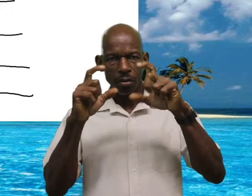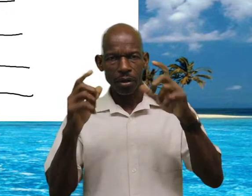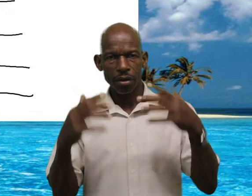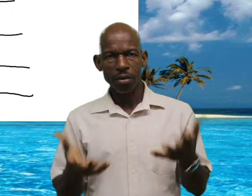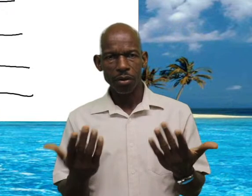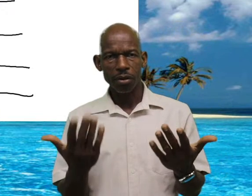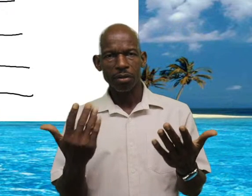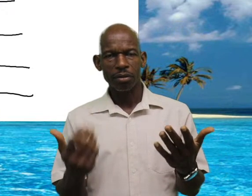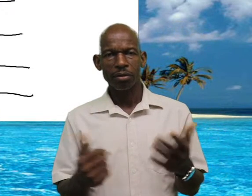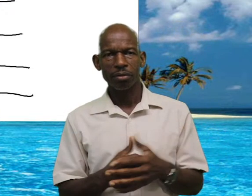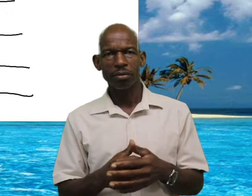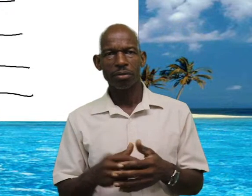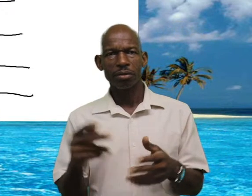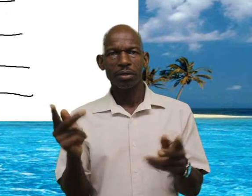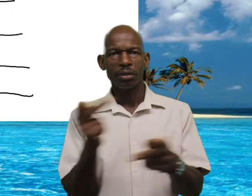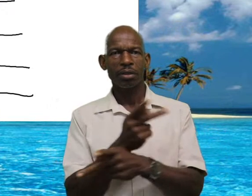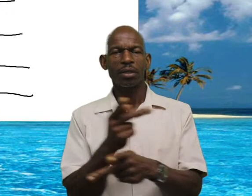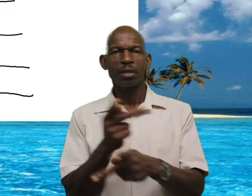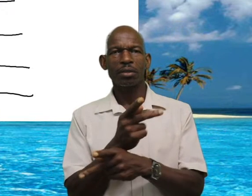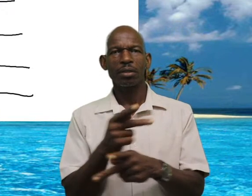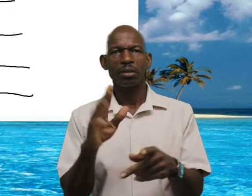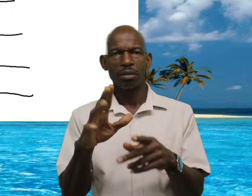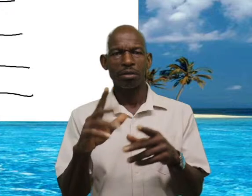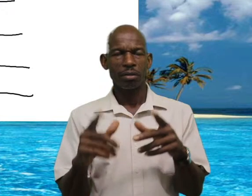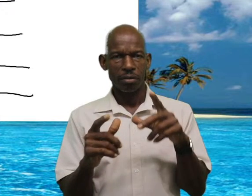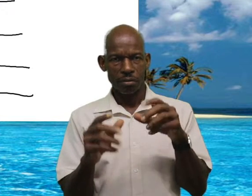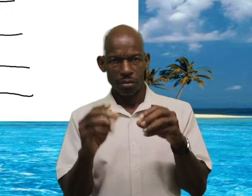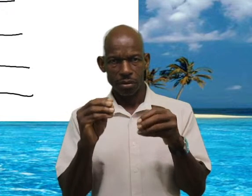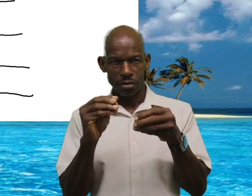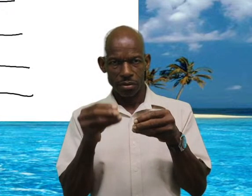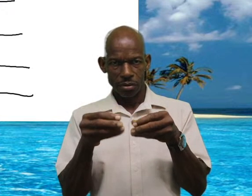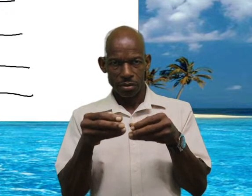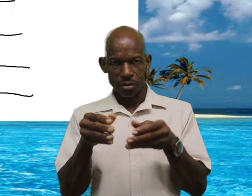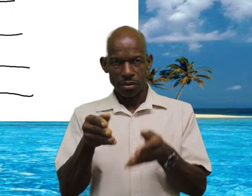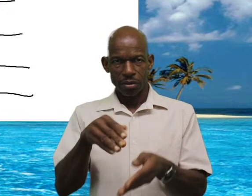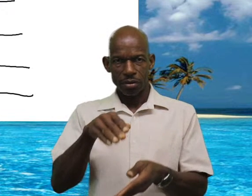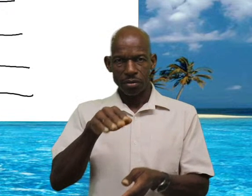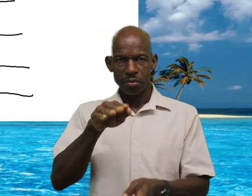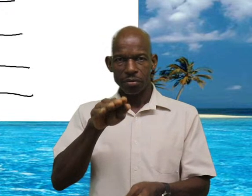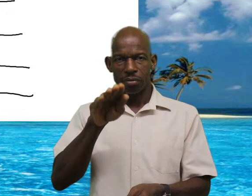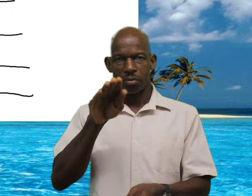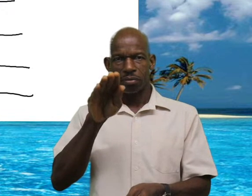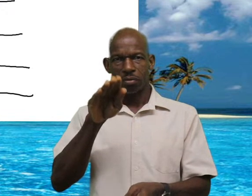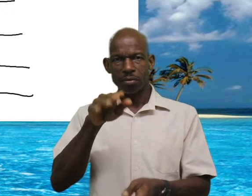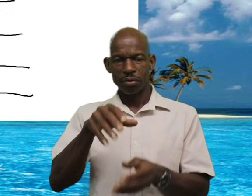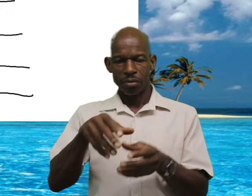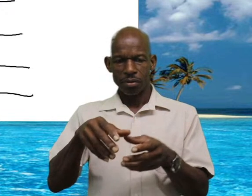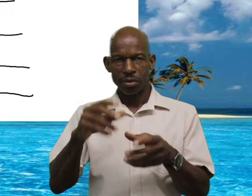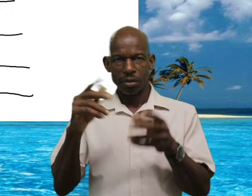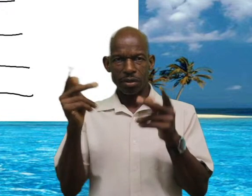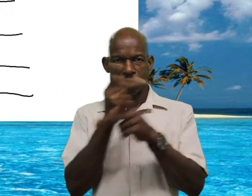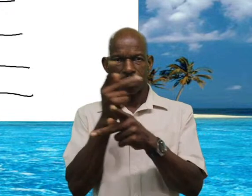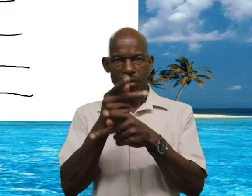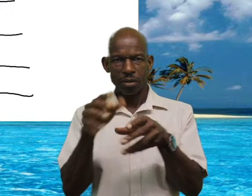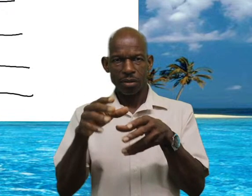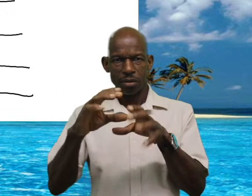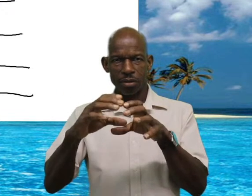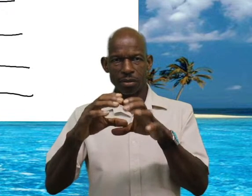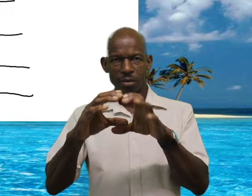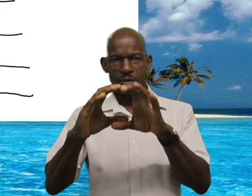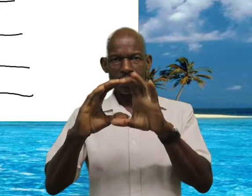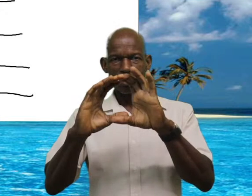answer. Kenton, your camera need a little, raise it a little bit so I can see your hands. I'm not seeing it properly.